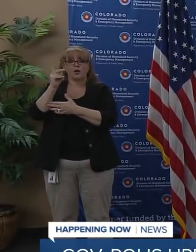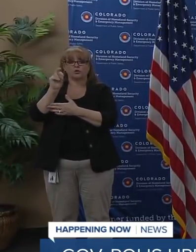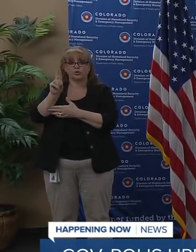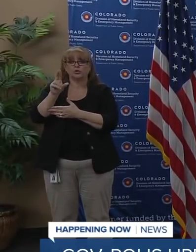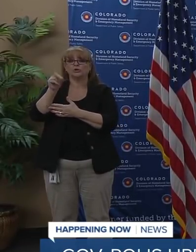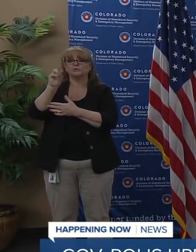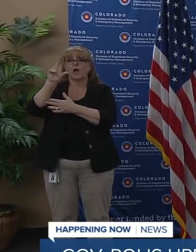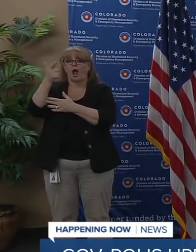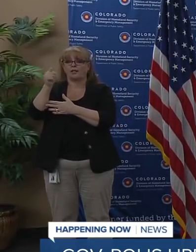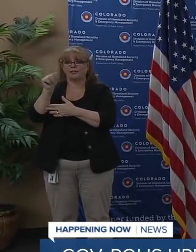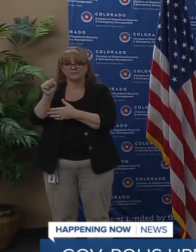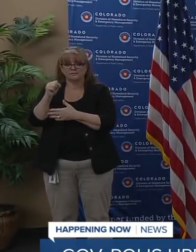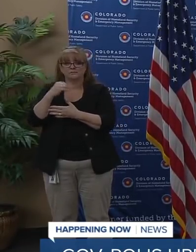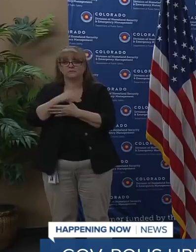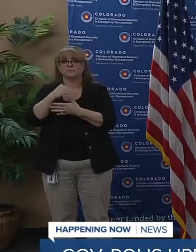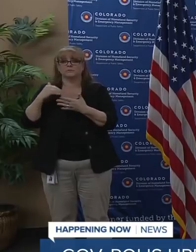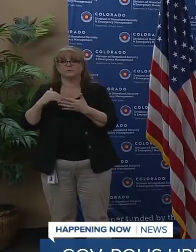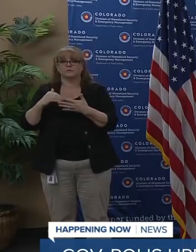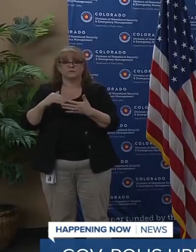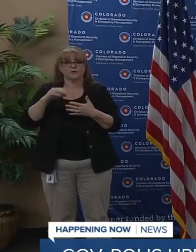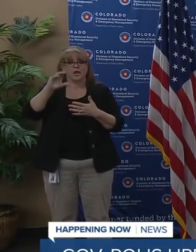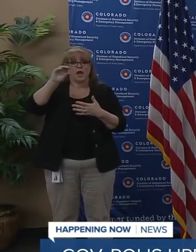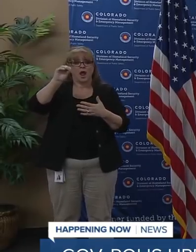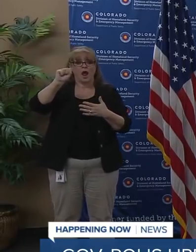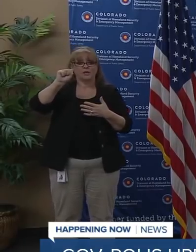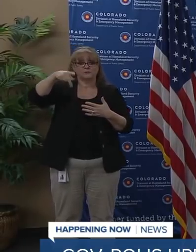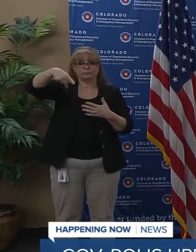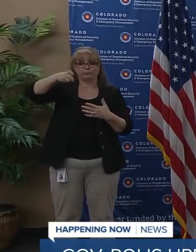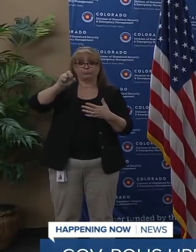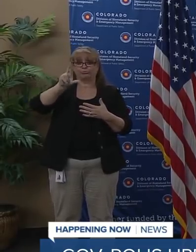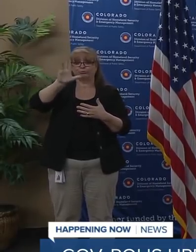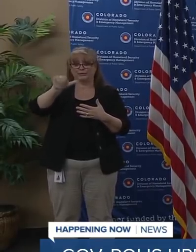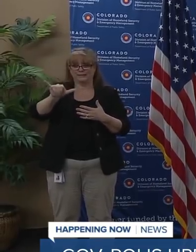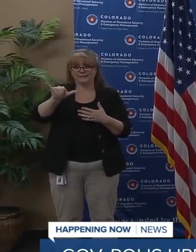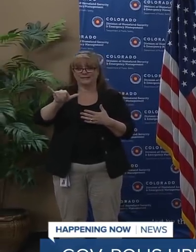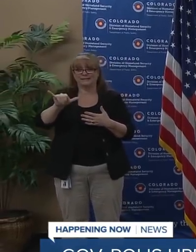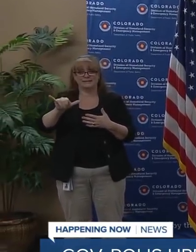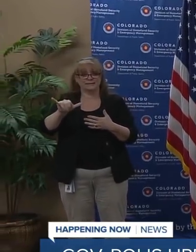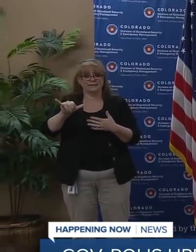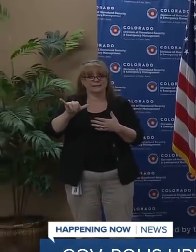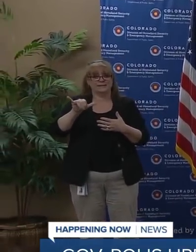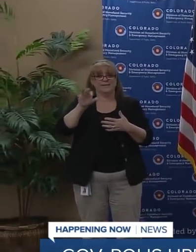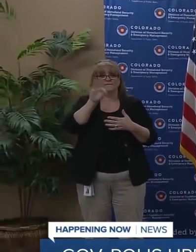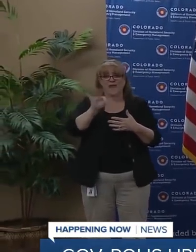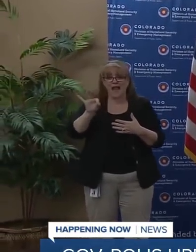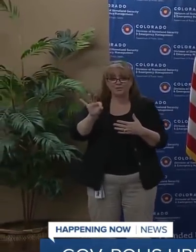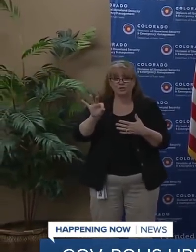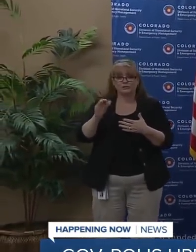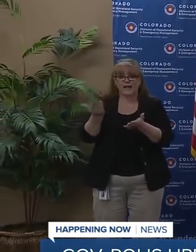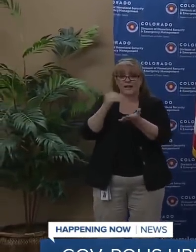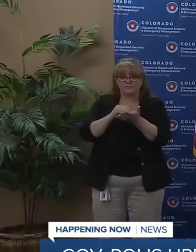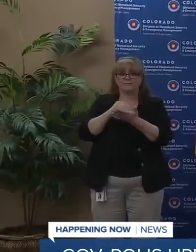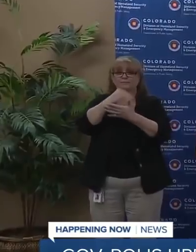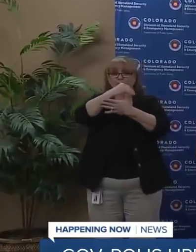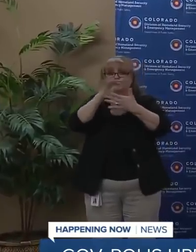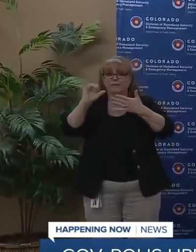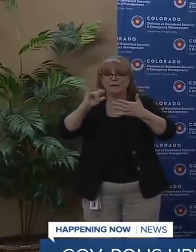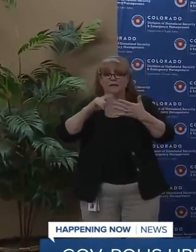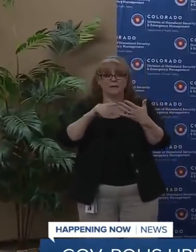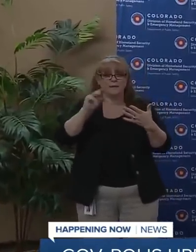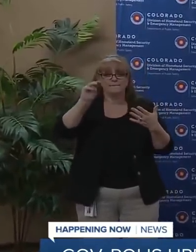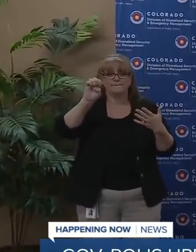Designs, Melanzana, the Fashion Design Center, and Deuter. This is a great partnership of our outdoor industries folks,